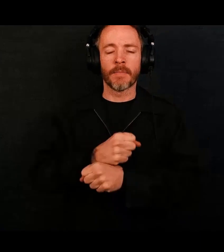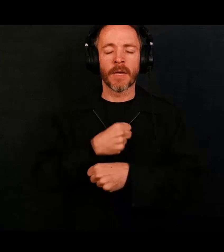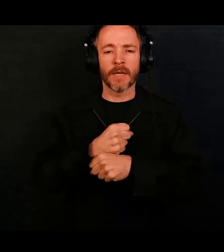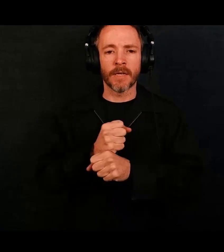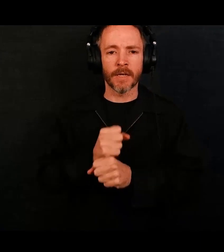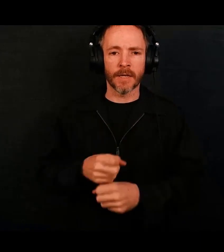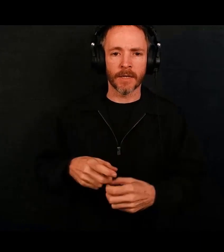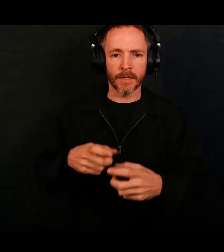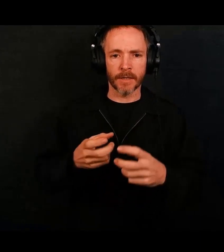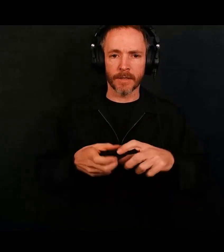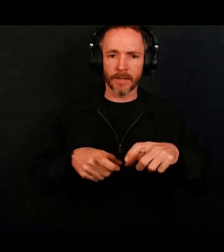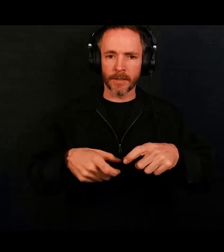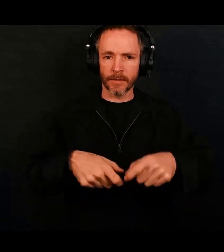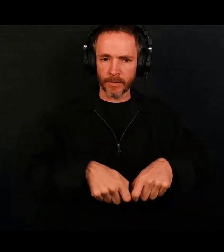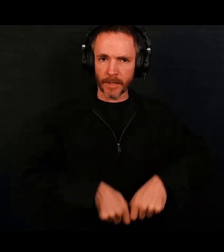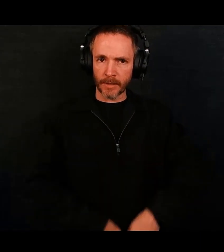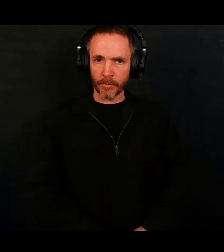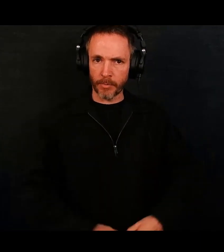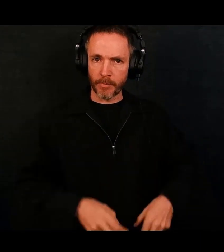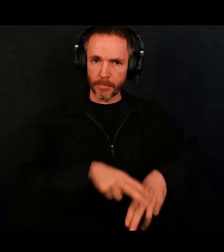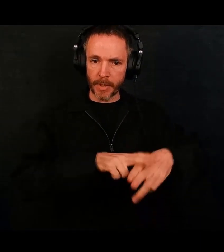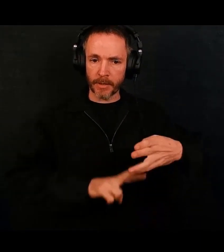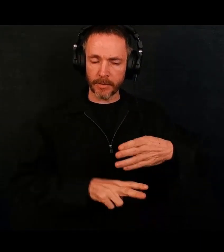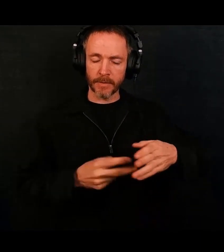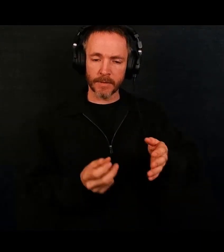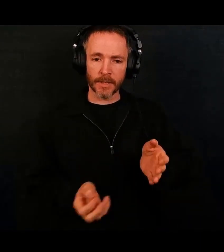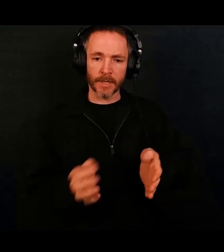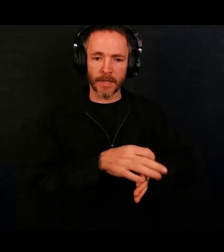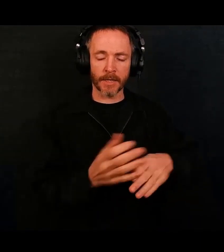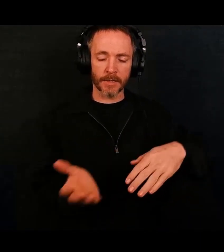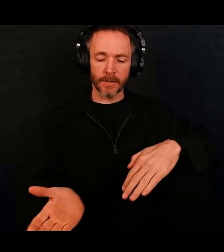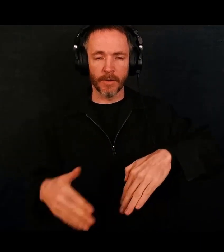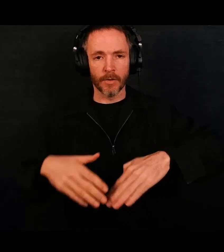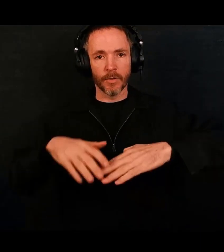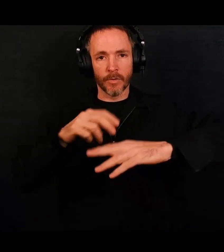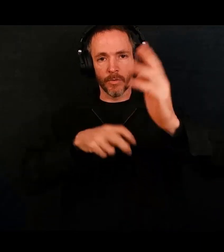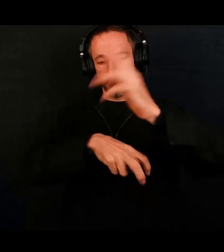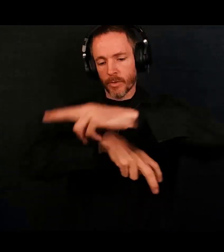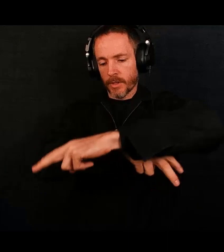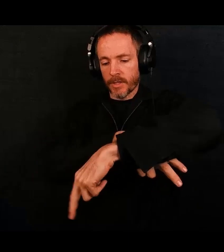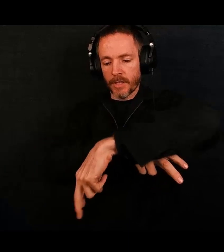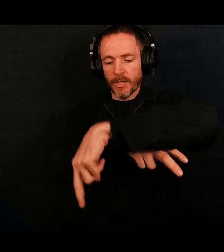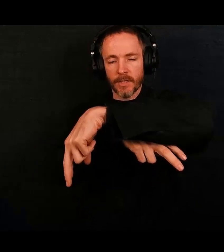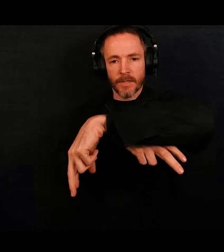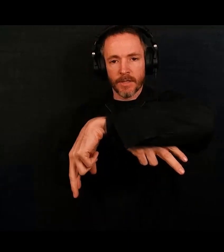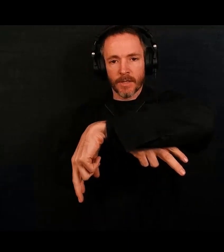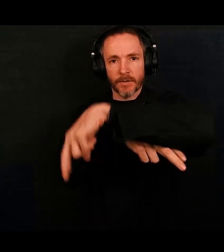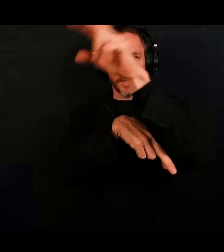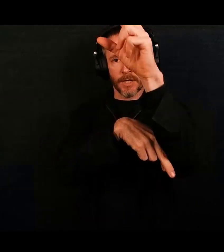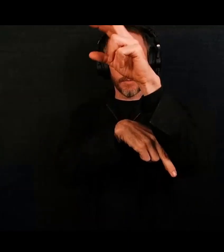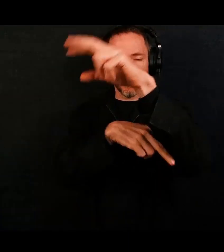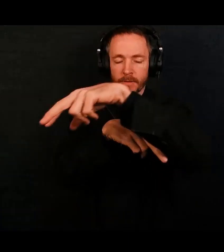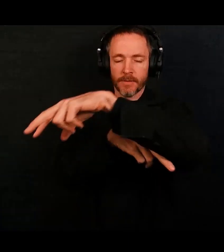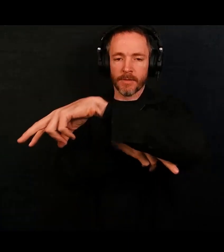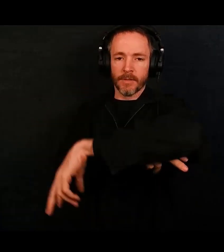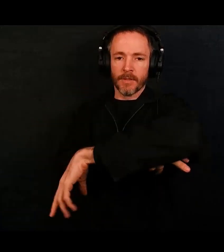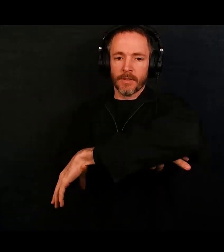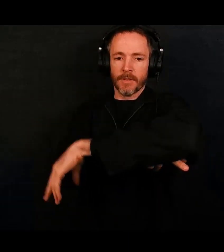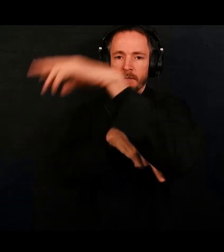And I made a little belt to connect when the seat goes